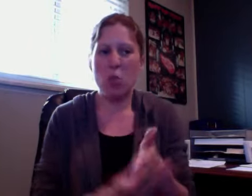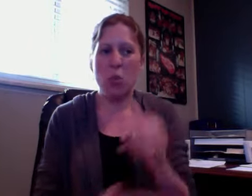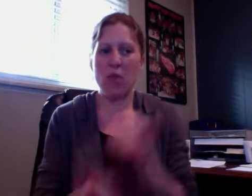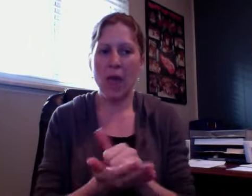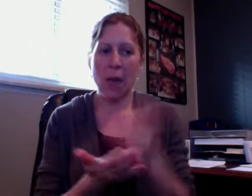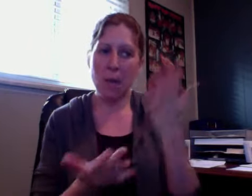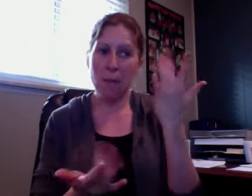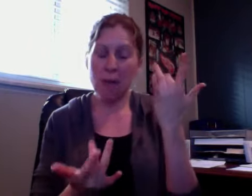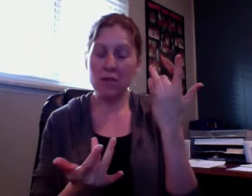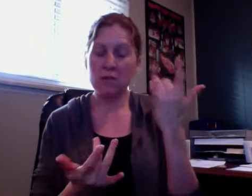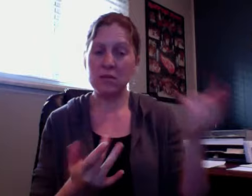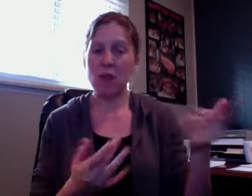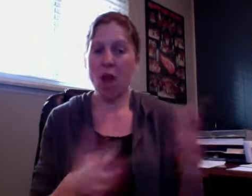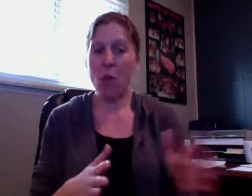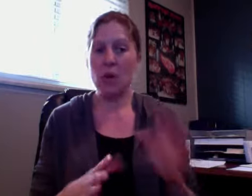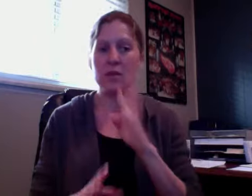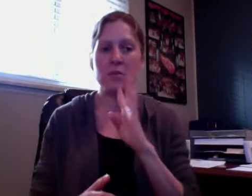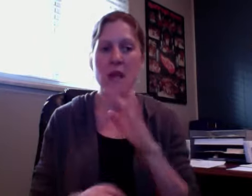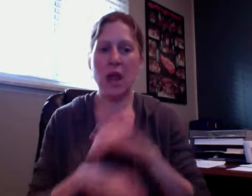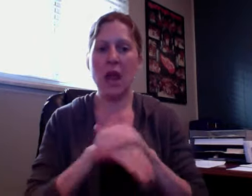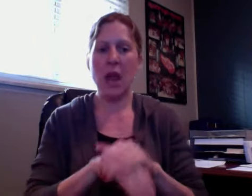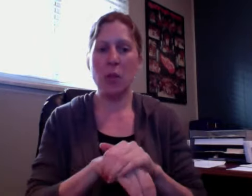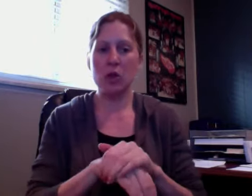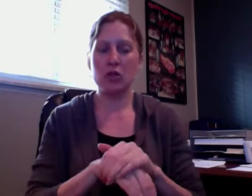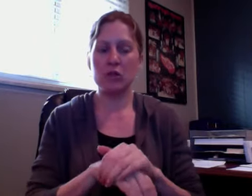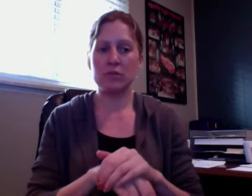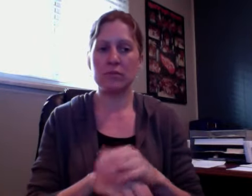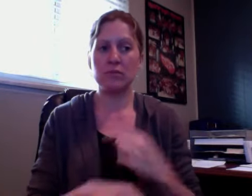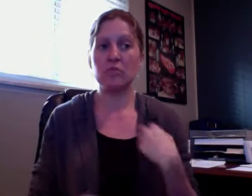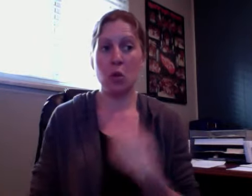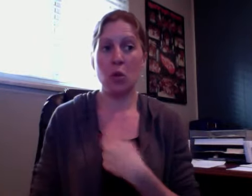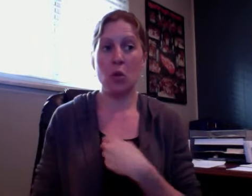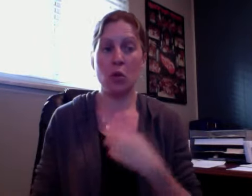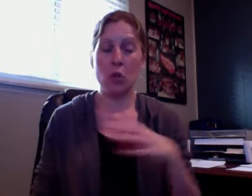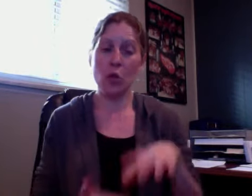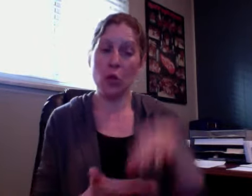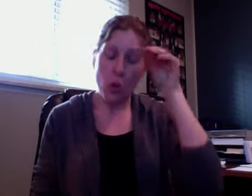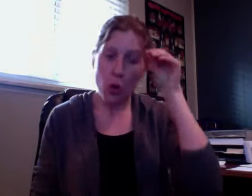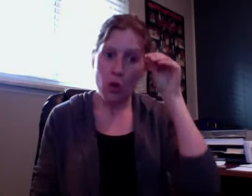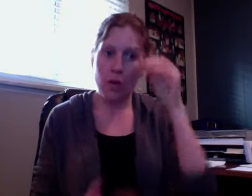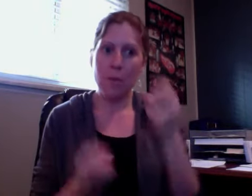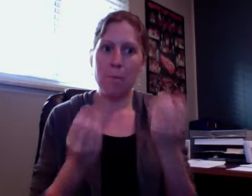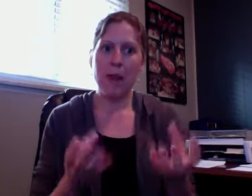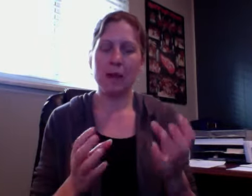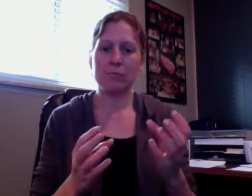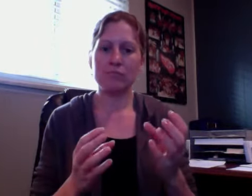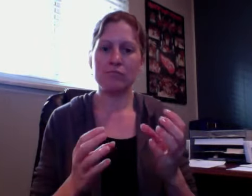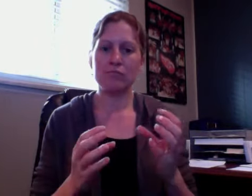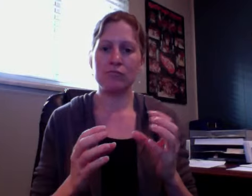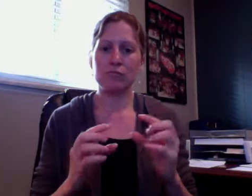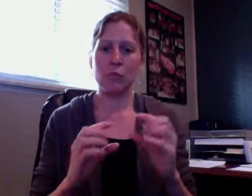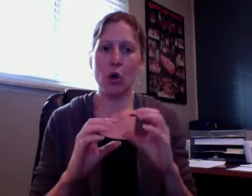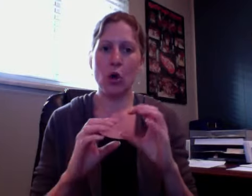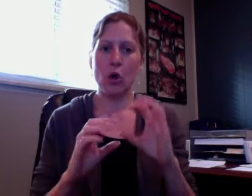catch up. We went through a lot of different cultural experiences through that. We spoke Spanish more than we spoke English. We only spoke Spanish in the